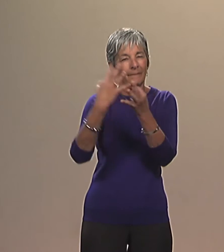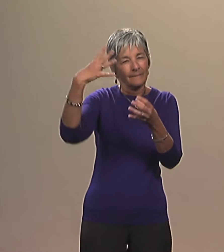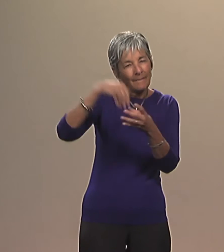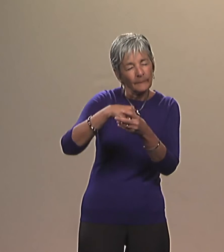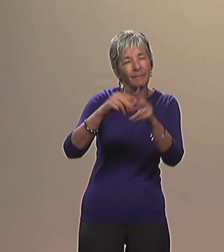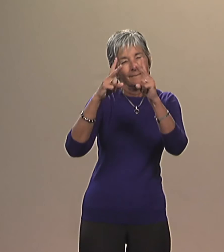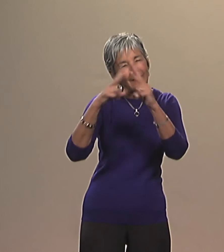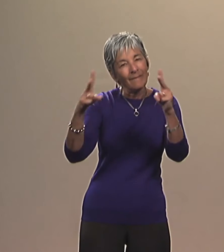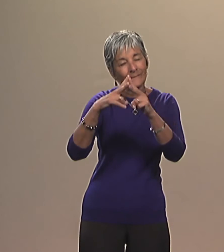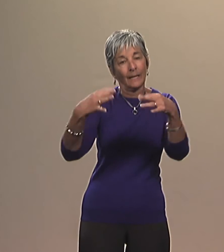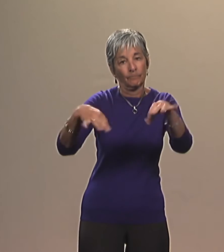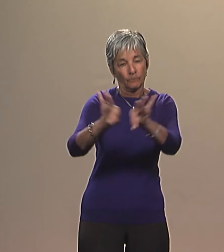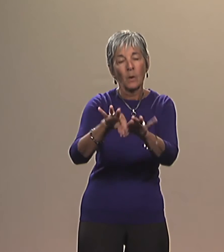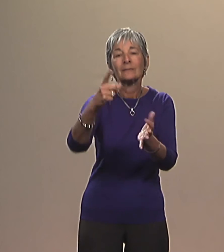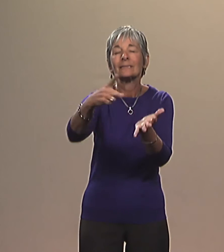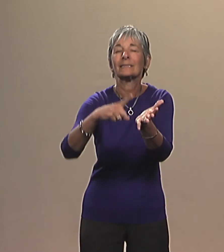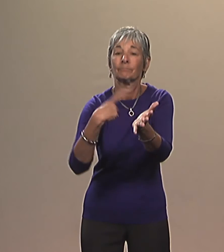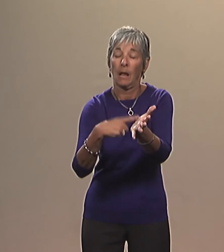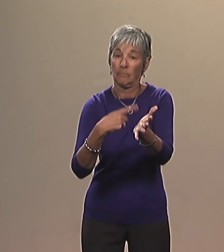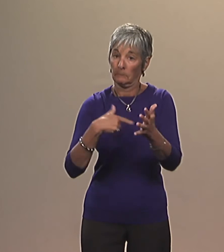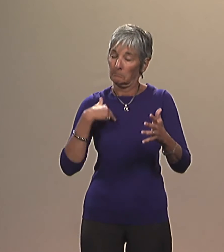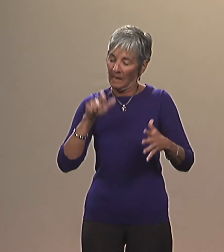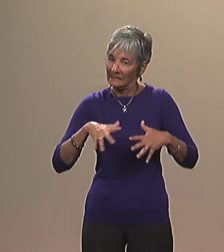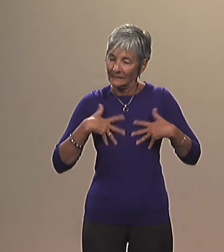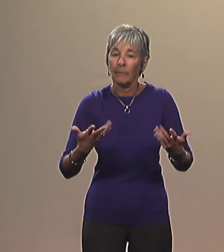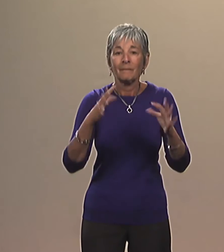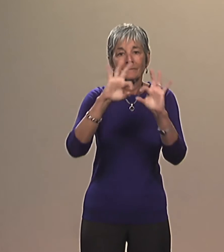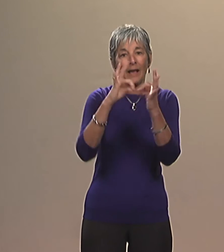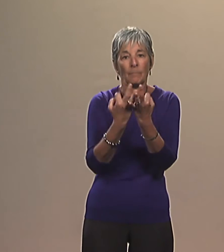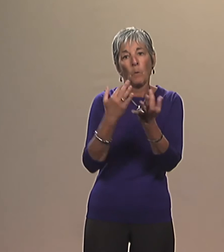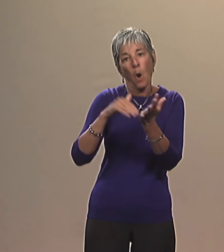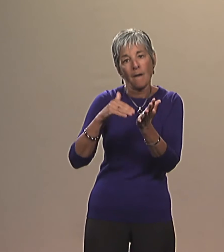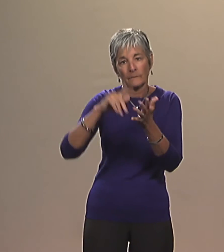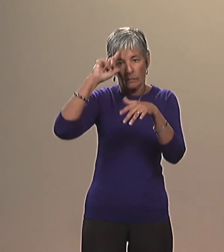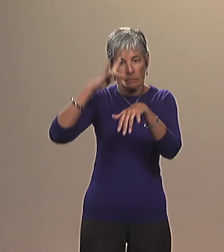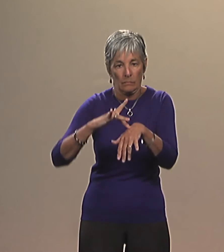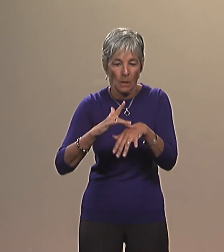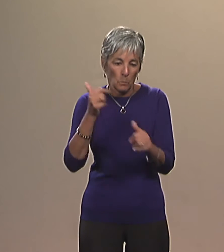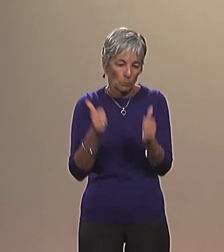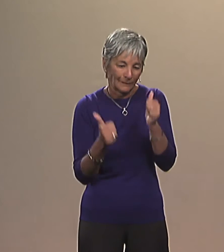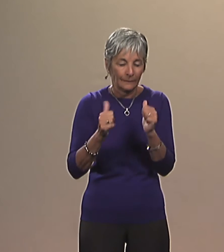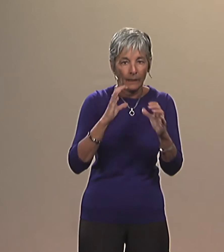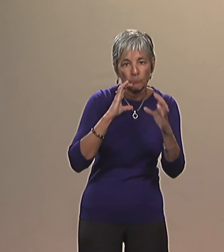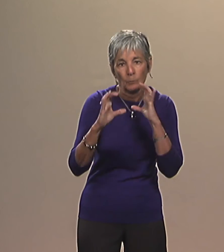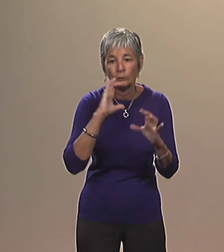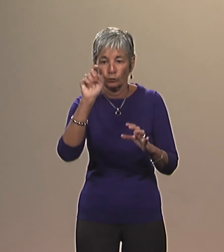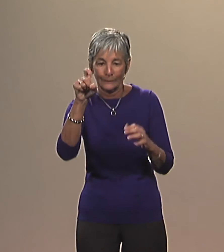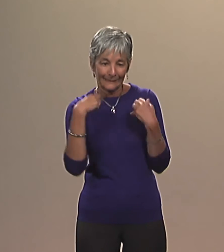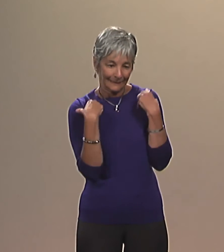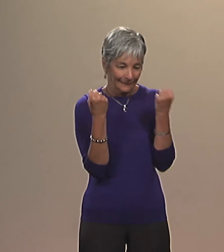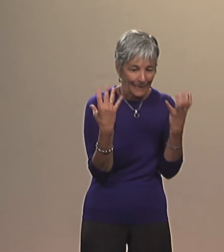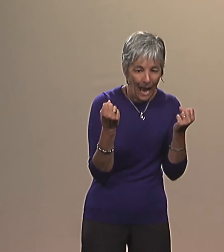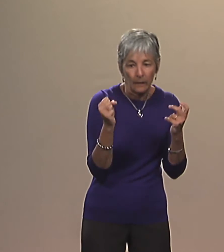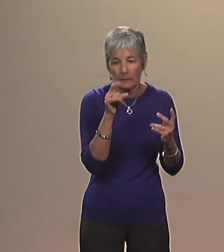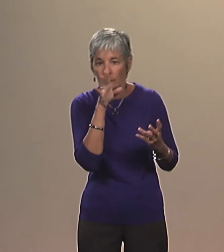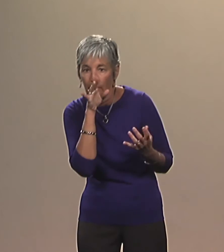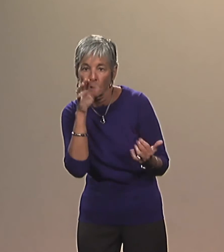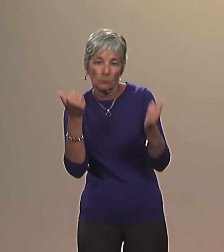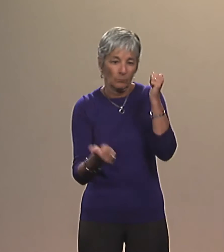emphasize how important family involvement is. I know that families often dwell on which communication choice is best, on whether to sign or use